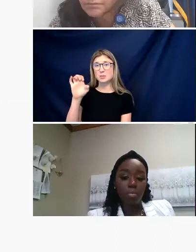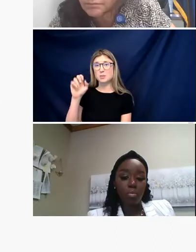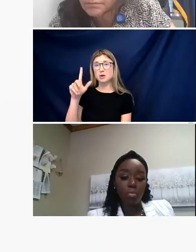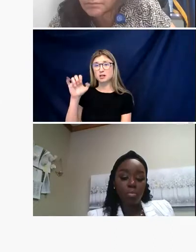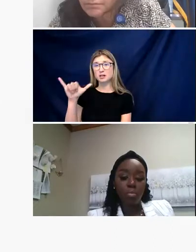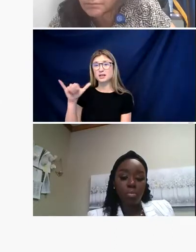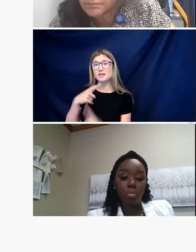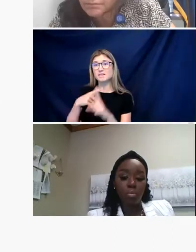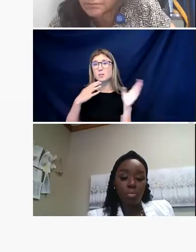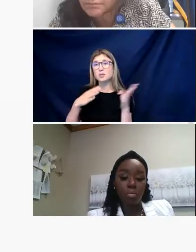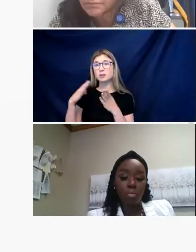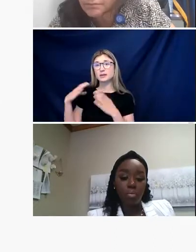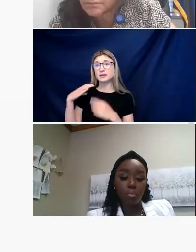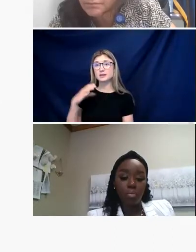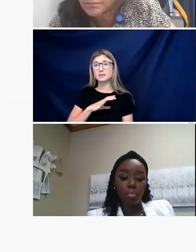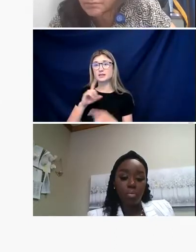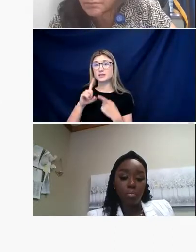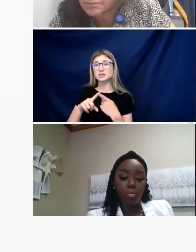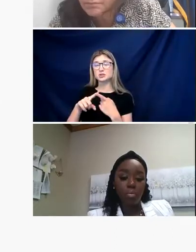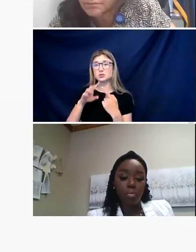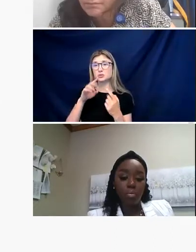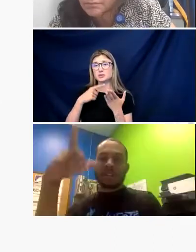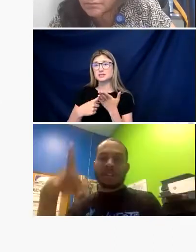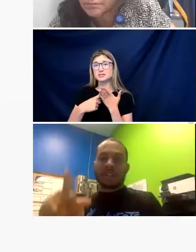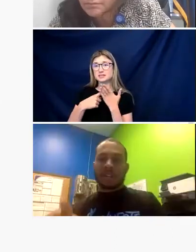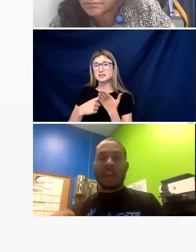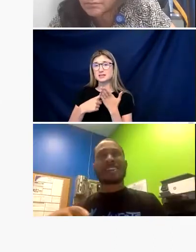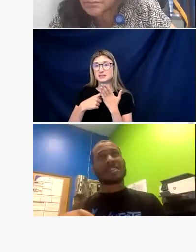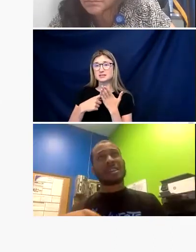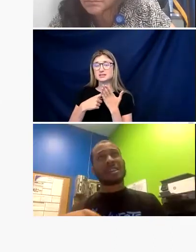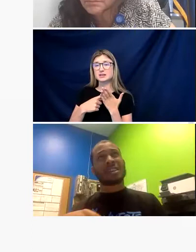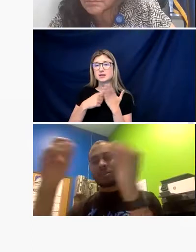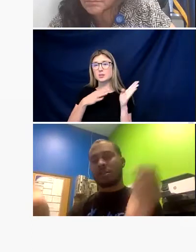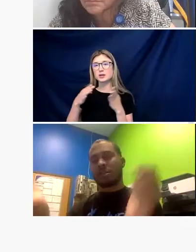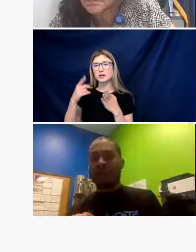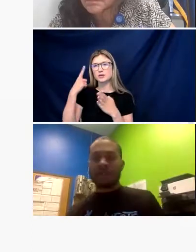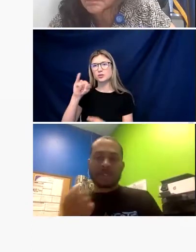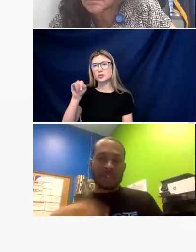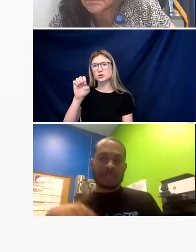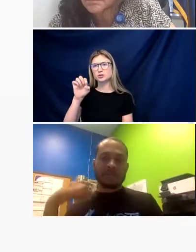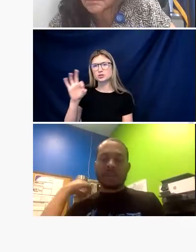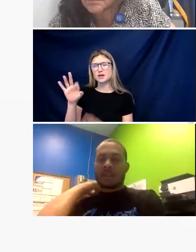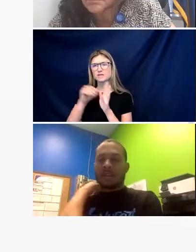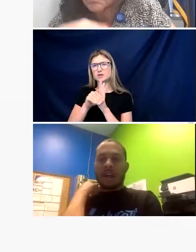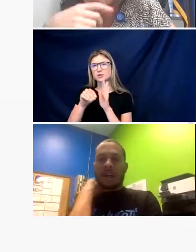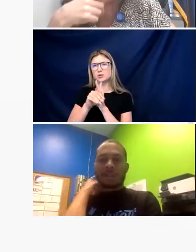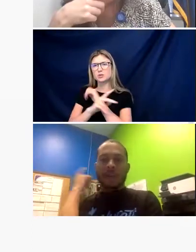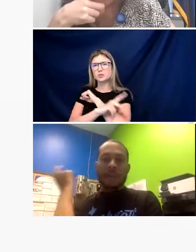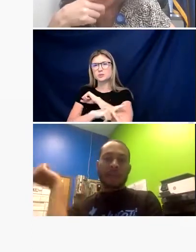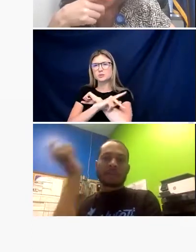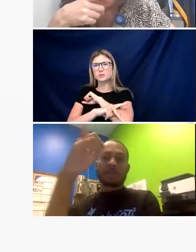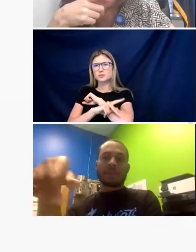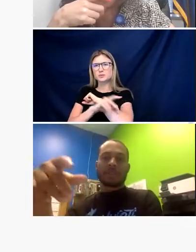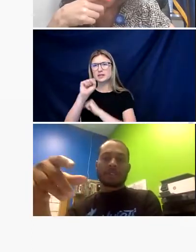gave Jefferson Parish and Orleans Parish, and actually St. Bernard Parish around regionalism and